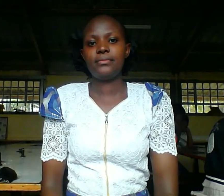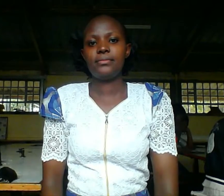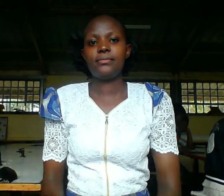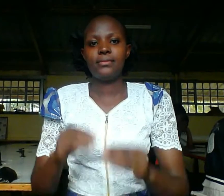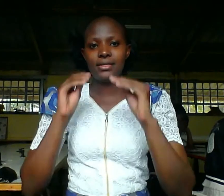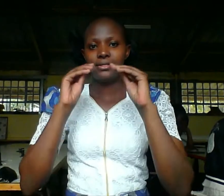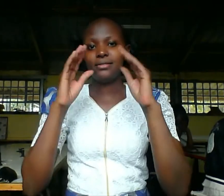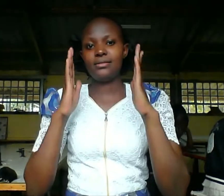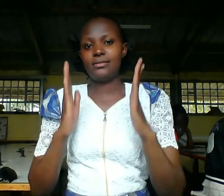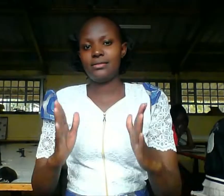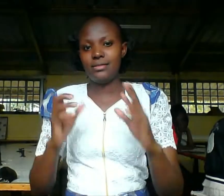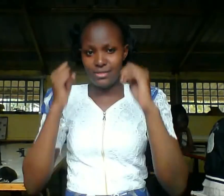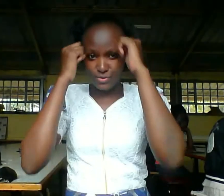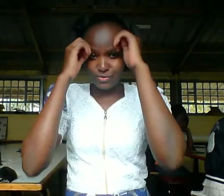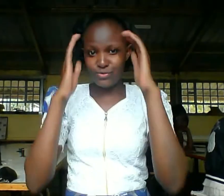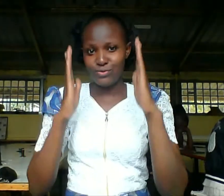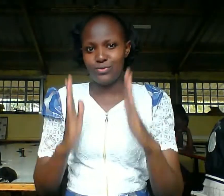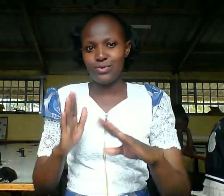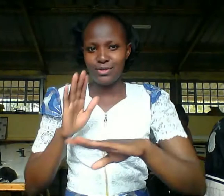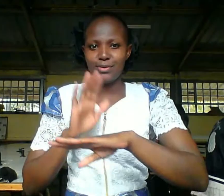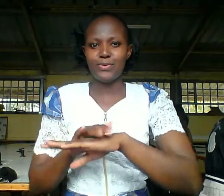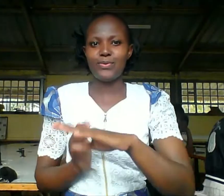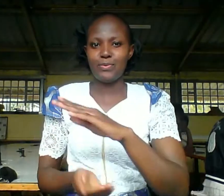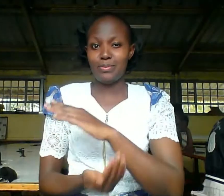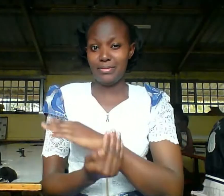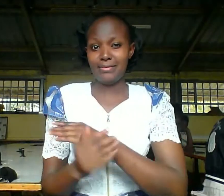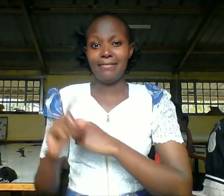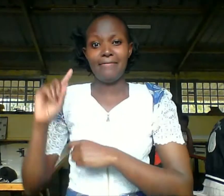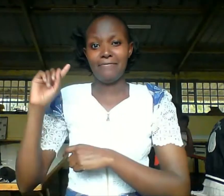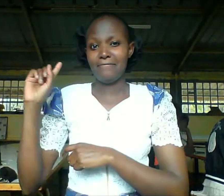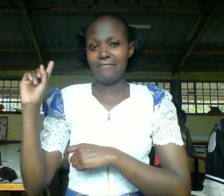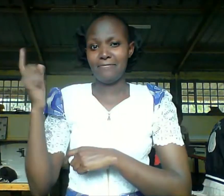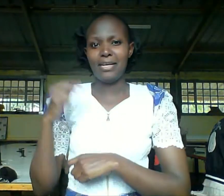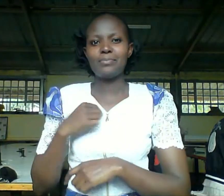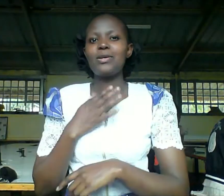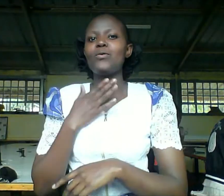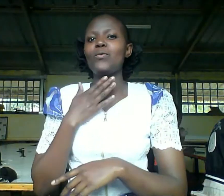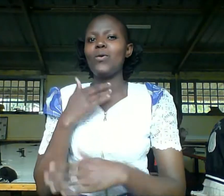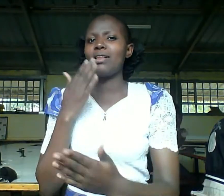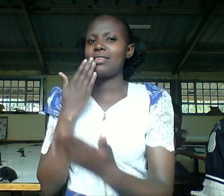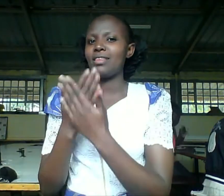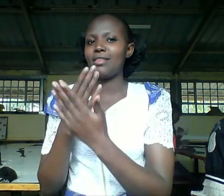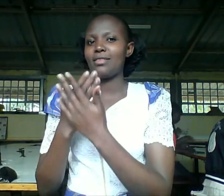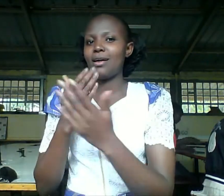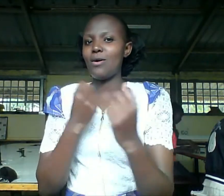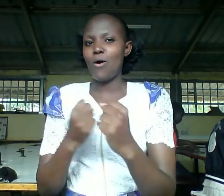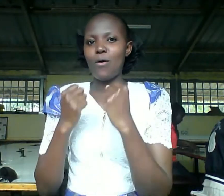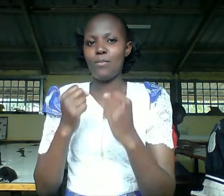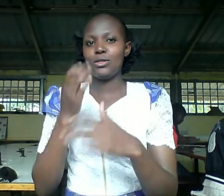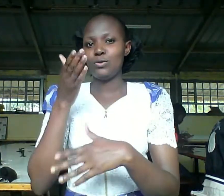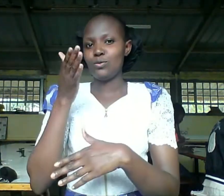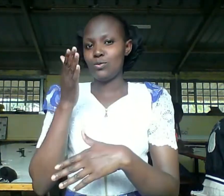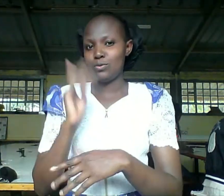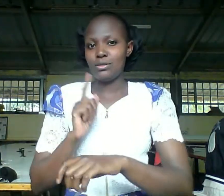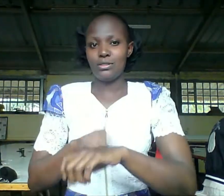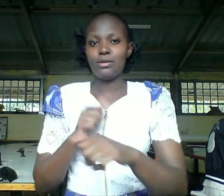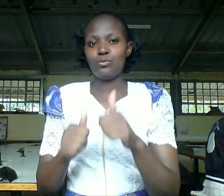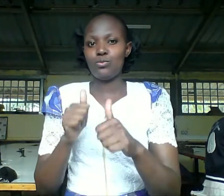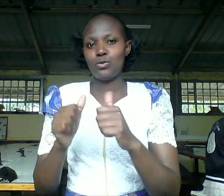teachers and students, first and foremost, I would like to thank Almighty God for the time we have not been together.